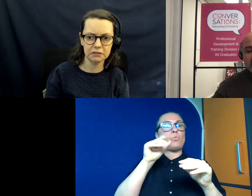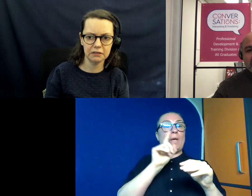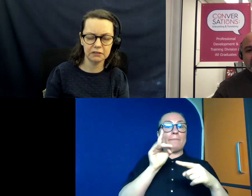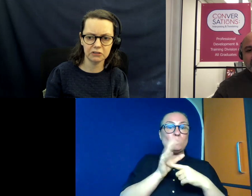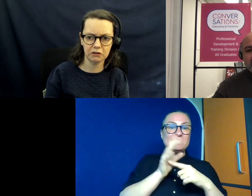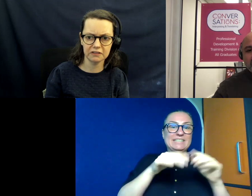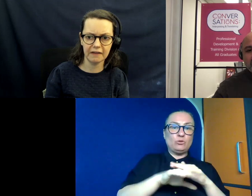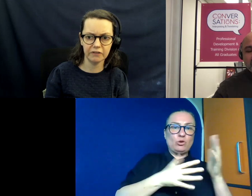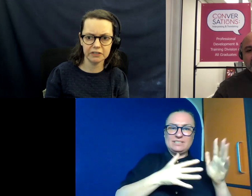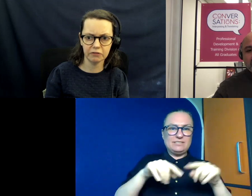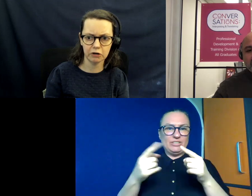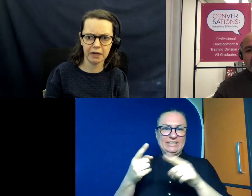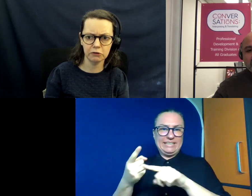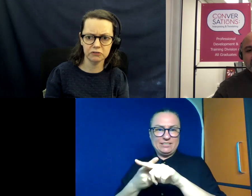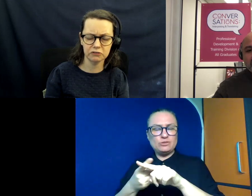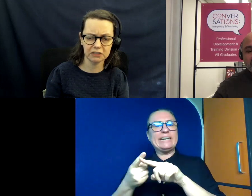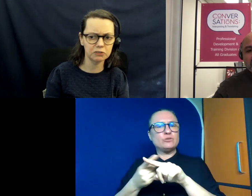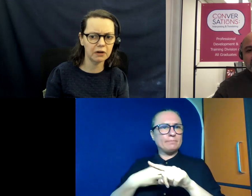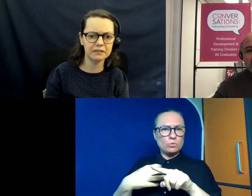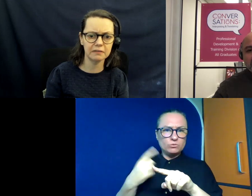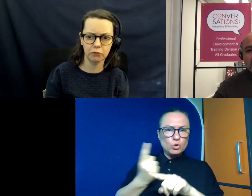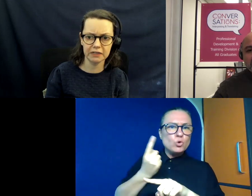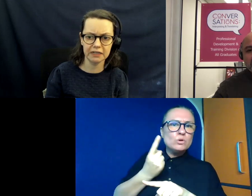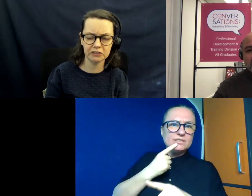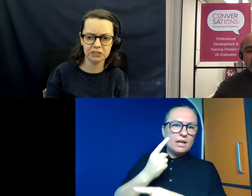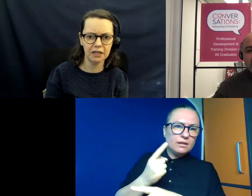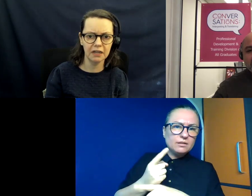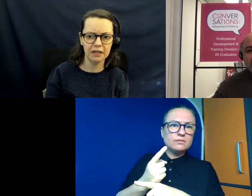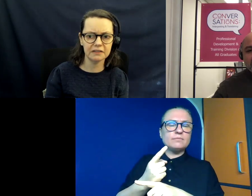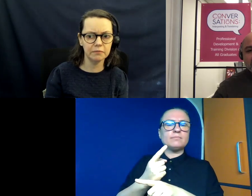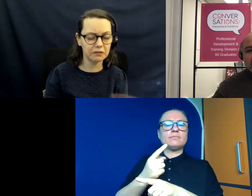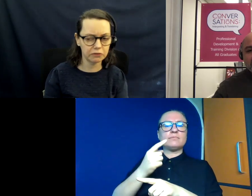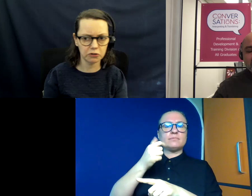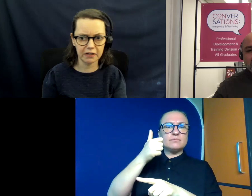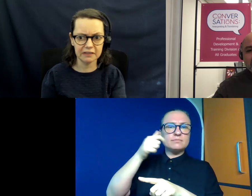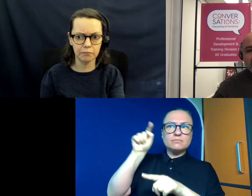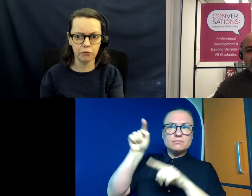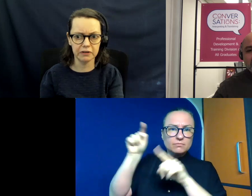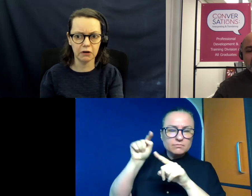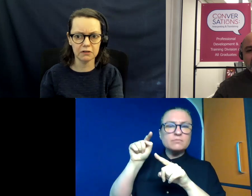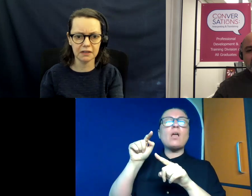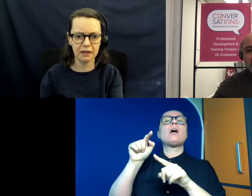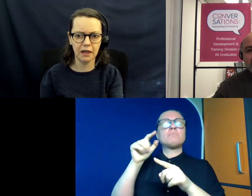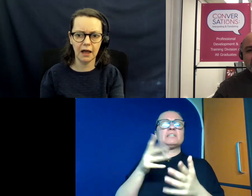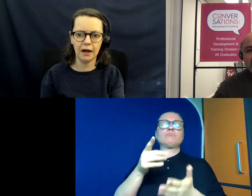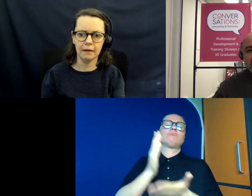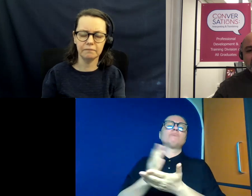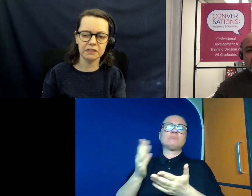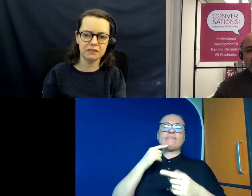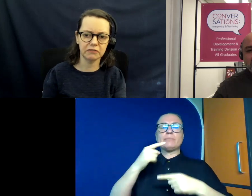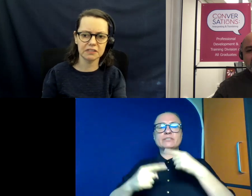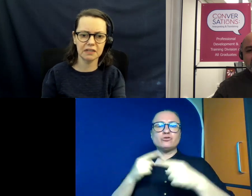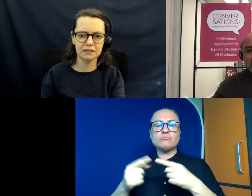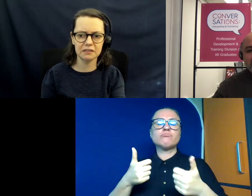different. English and Auslan have very different grammatical structures. What is important in English is different to what is important in Auslan.